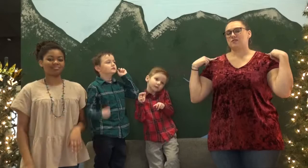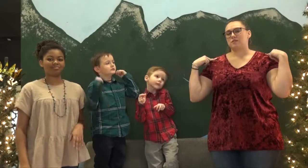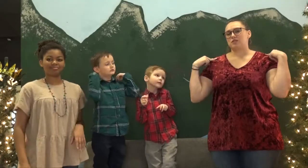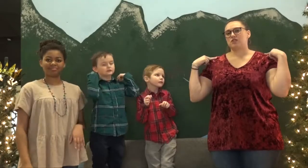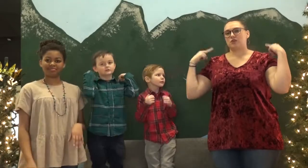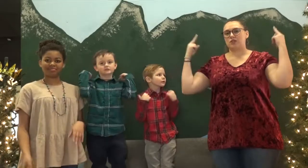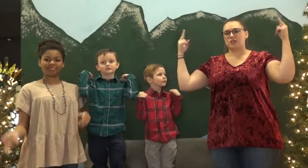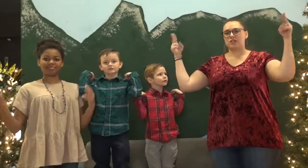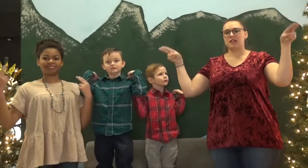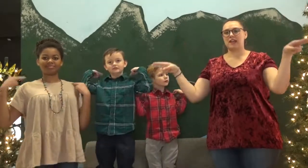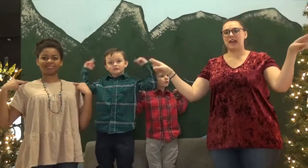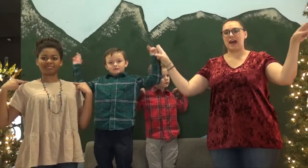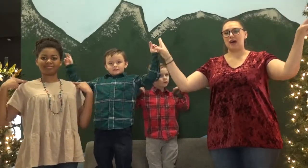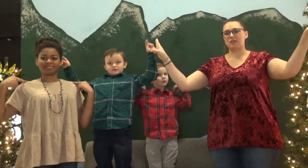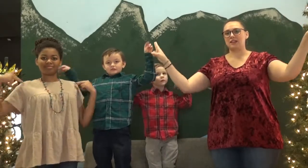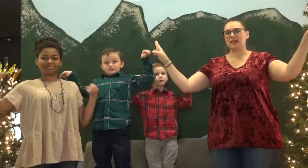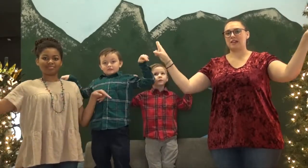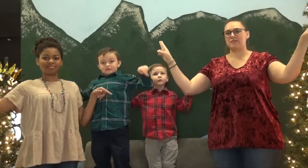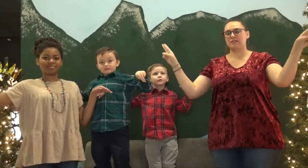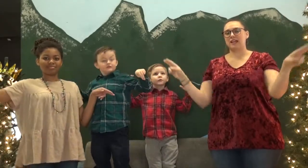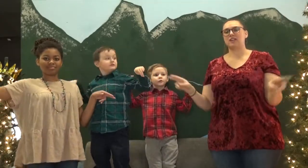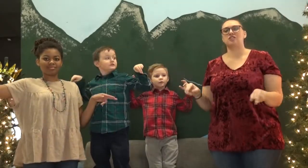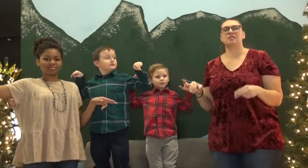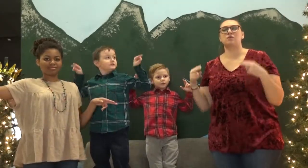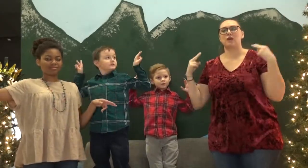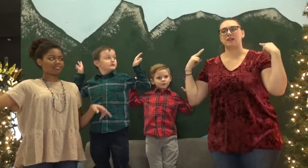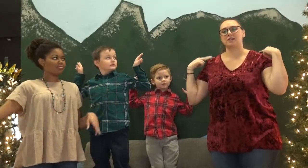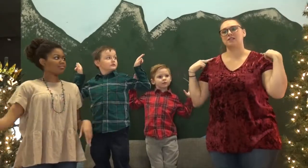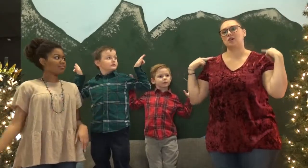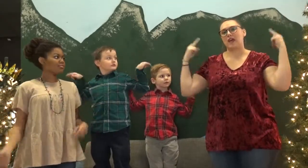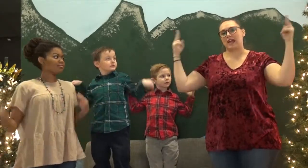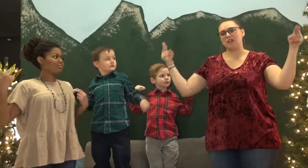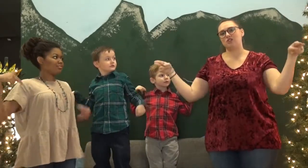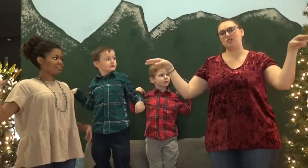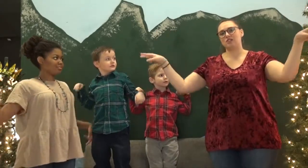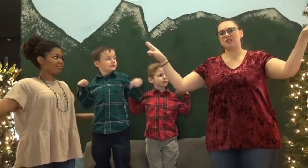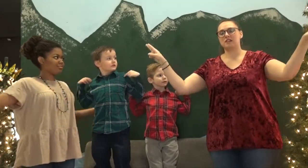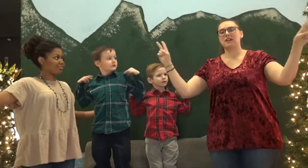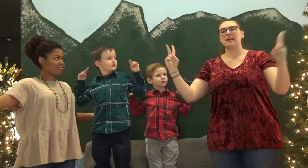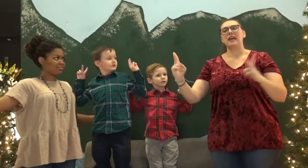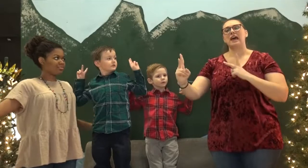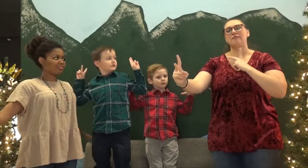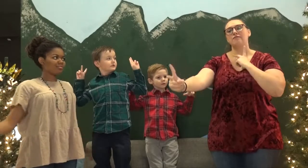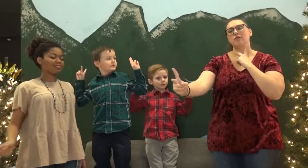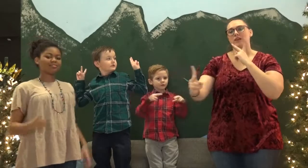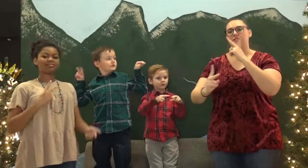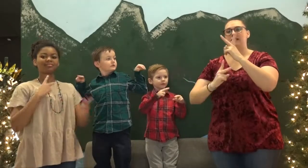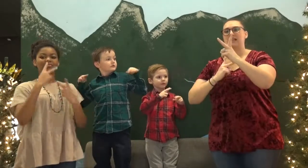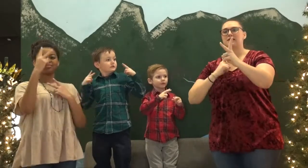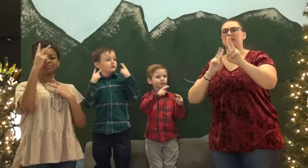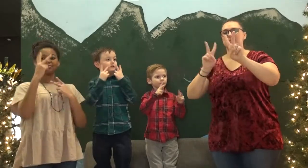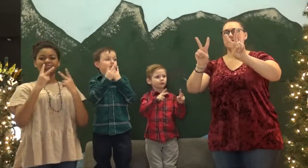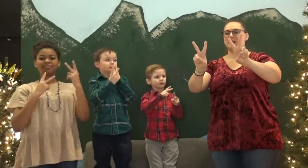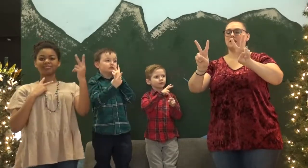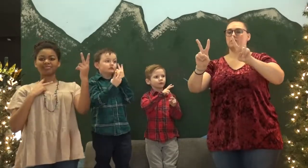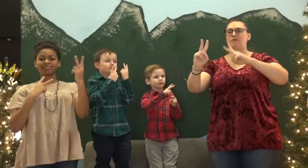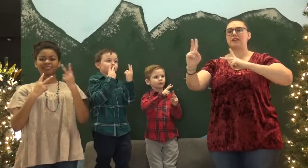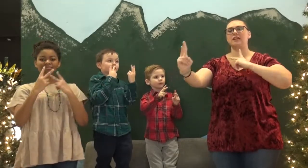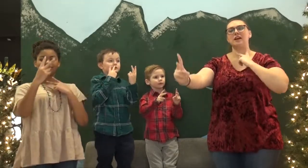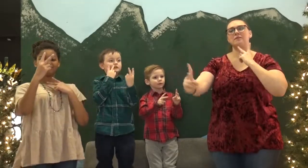your shoulders out and flick just like wings. So angels and voices. It's making the letter V coming out